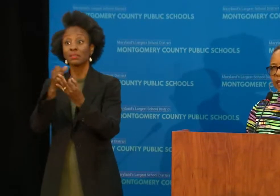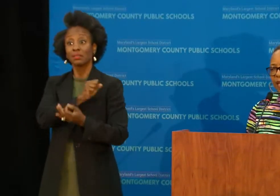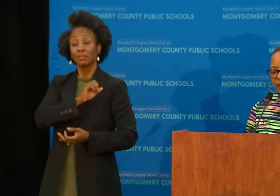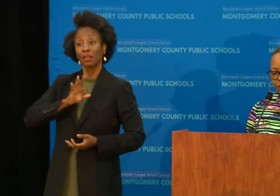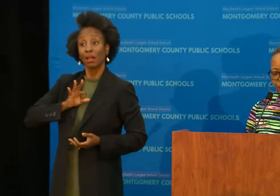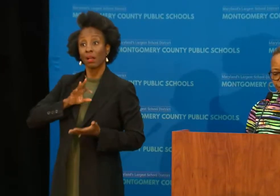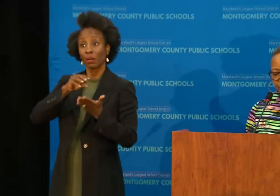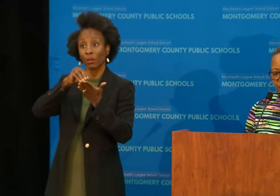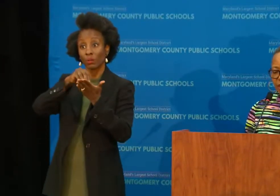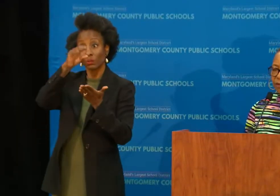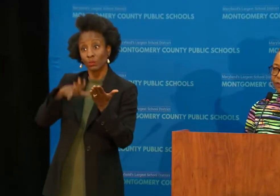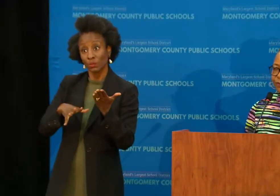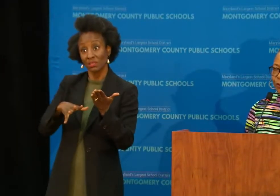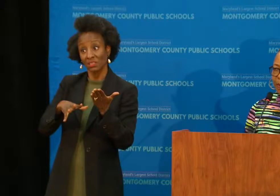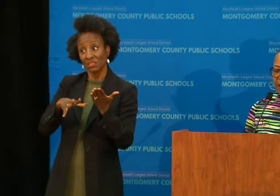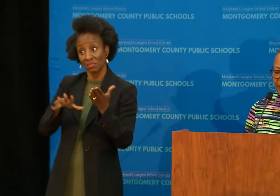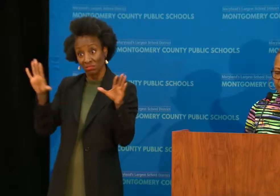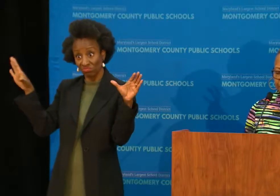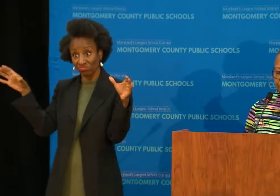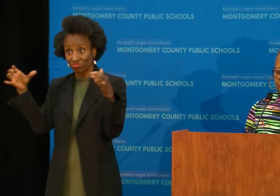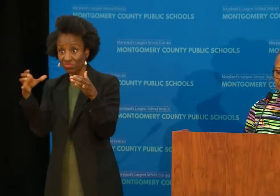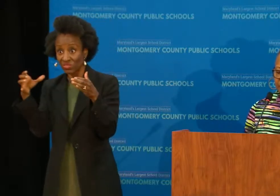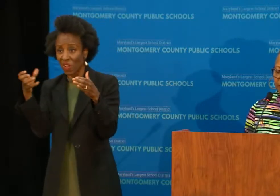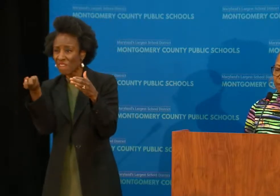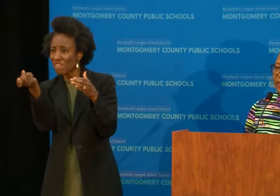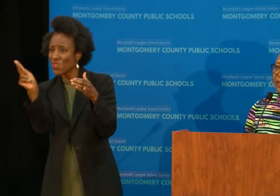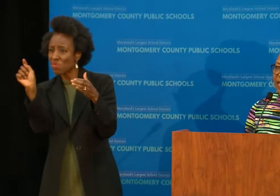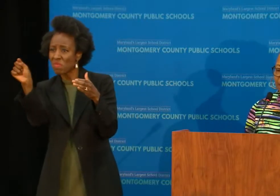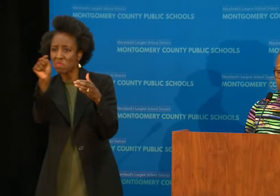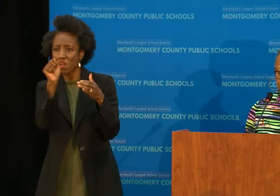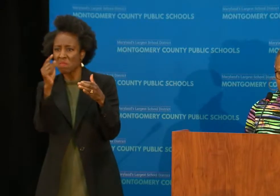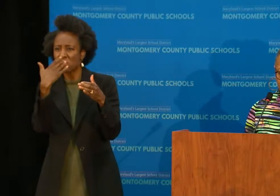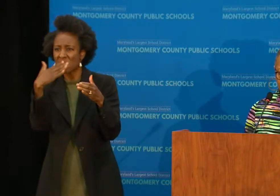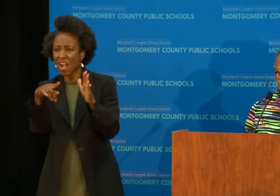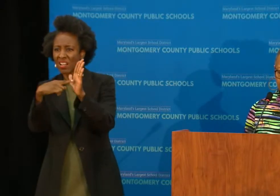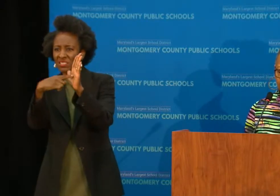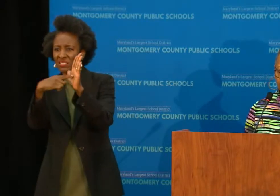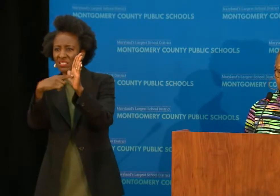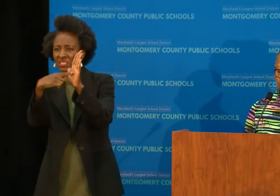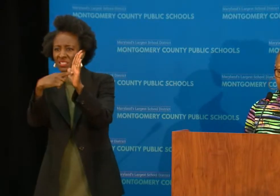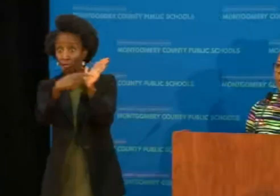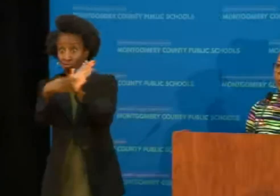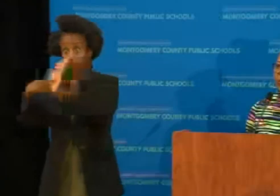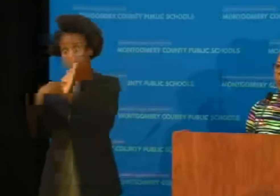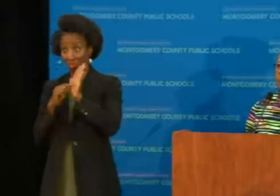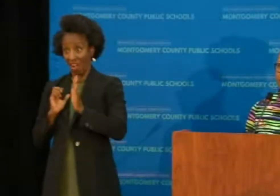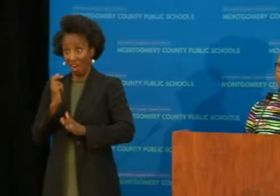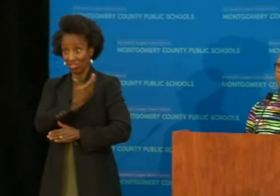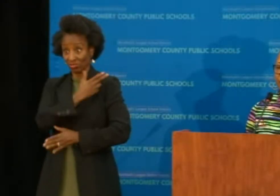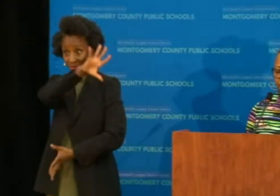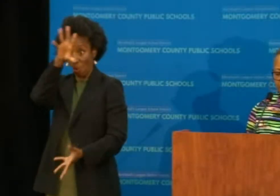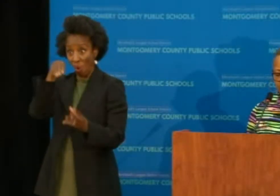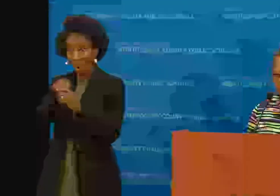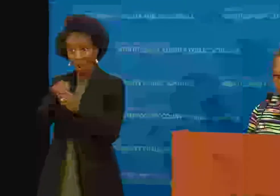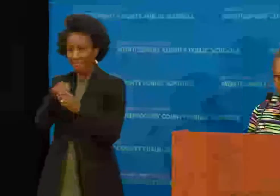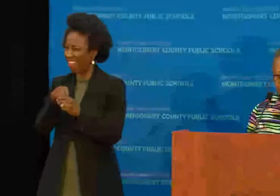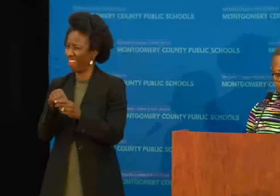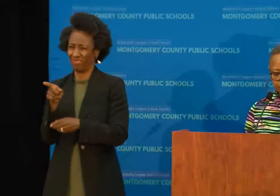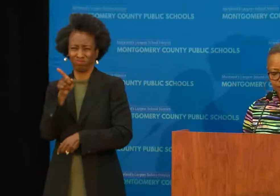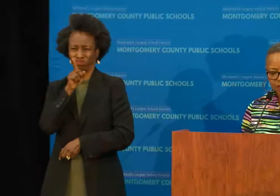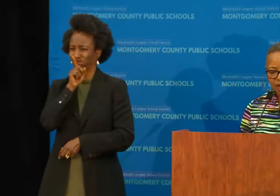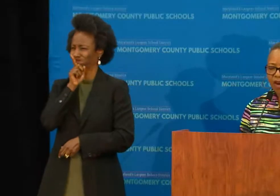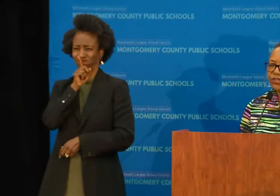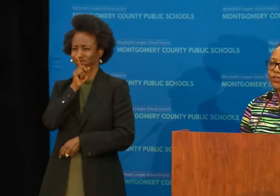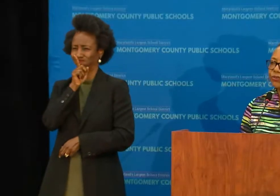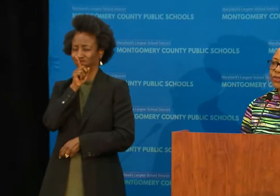said that the behavior of a few bad apples must not be what people understand about